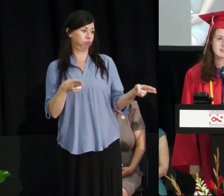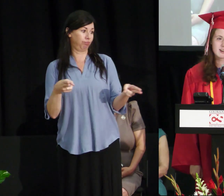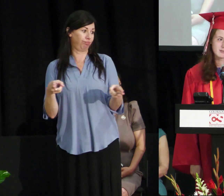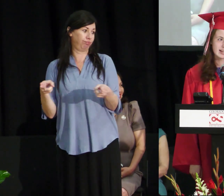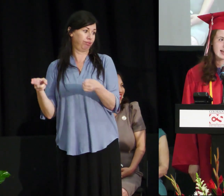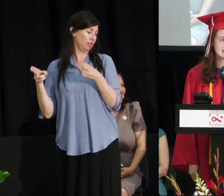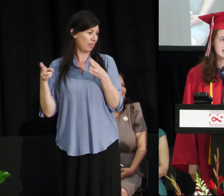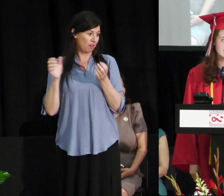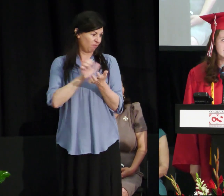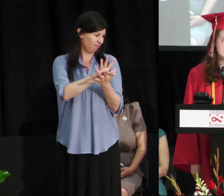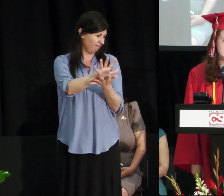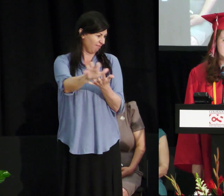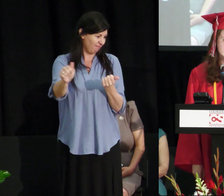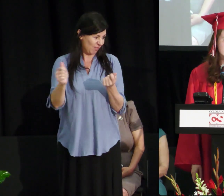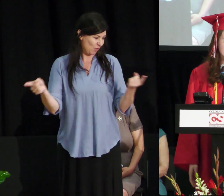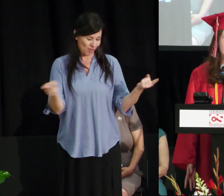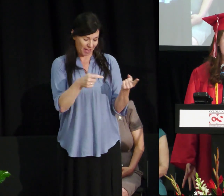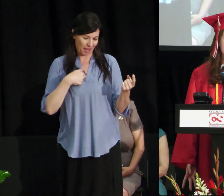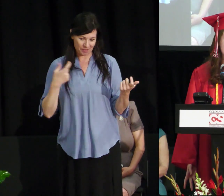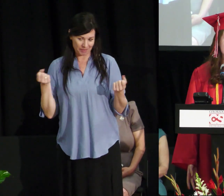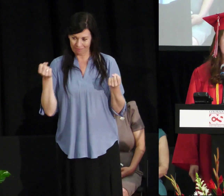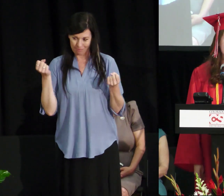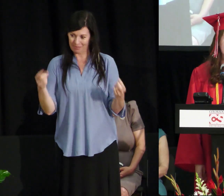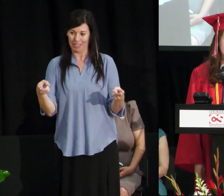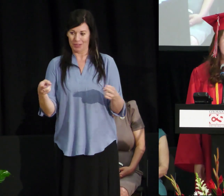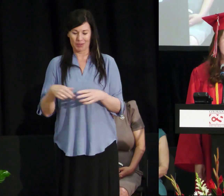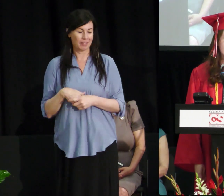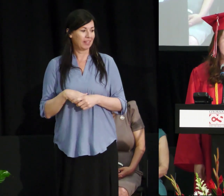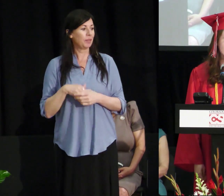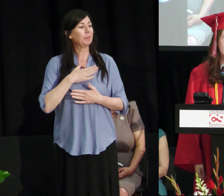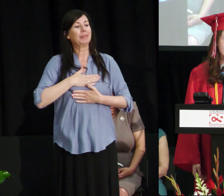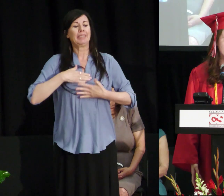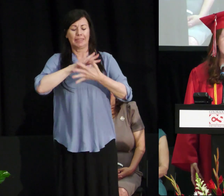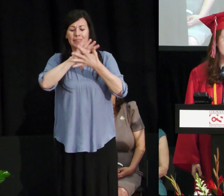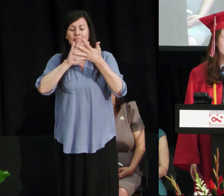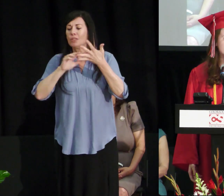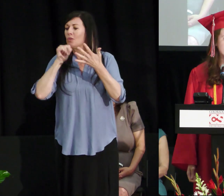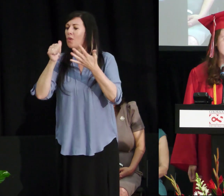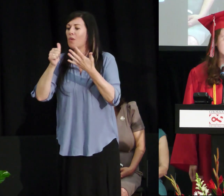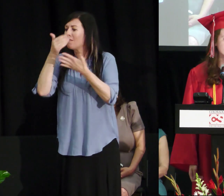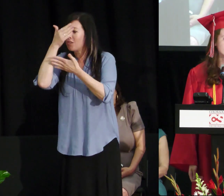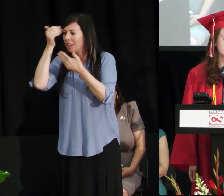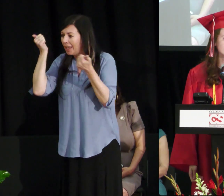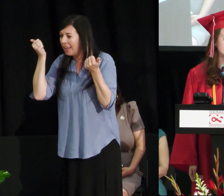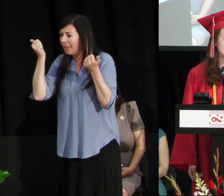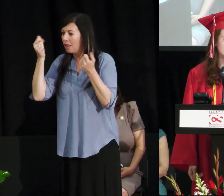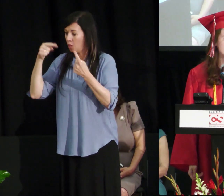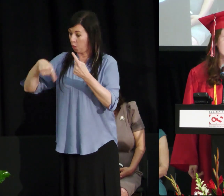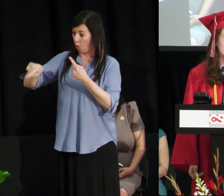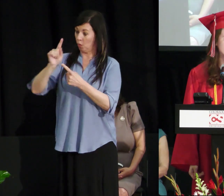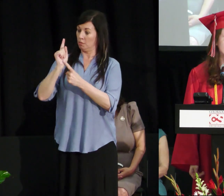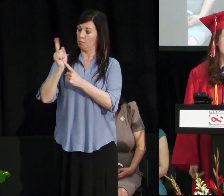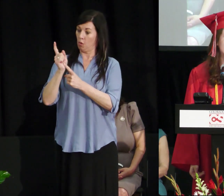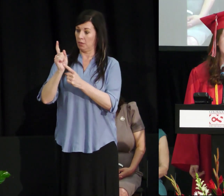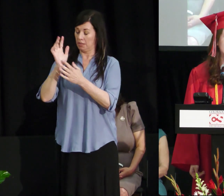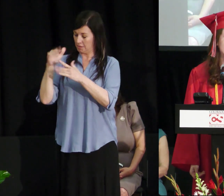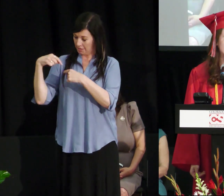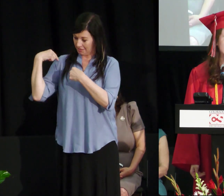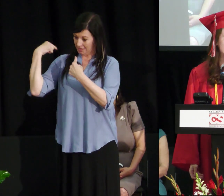Do not forget, because these moments, they're what have made us into who we are today.